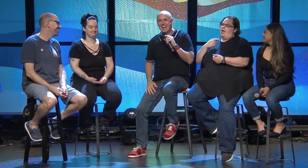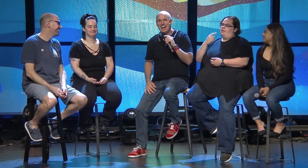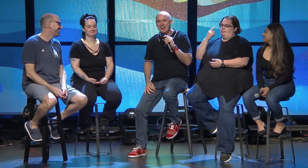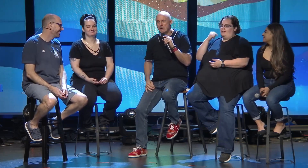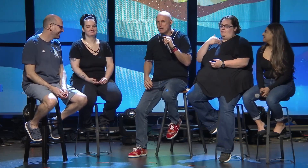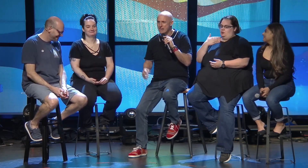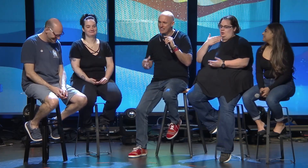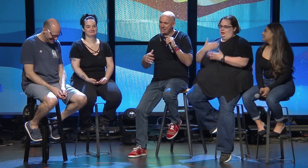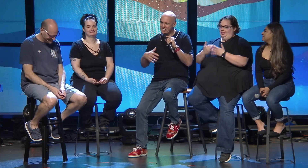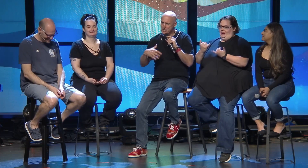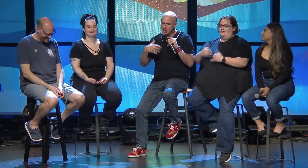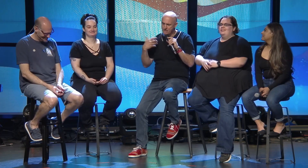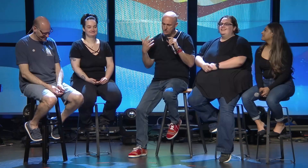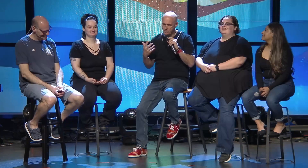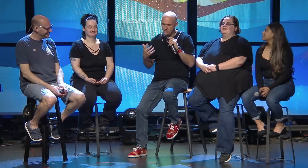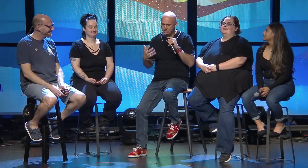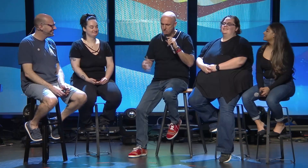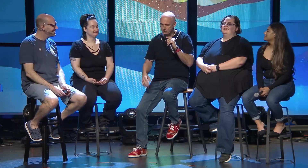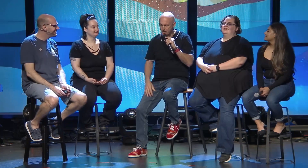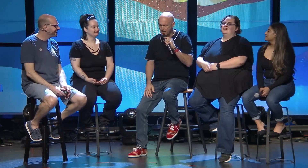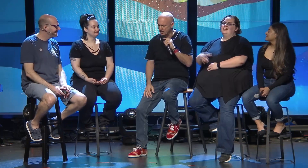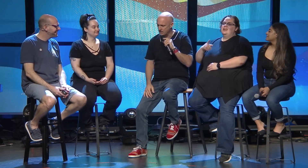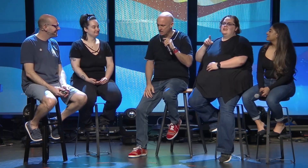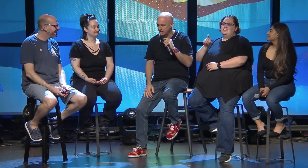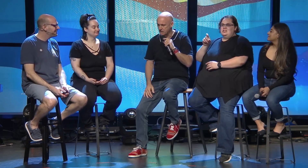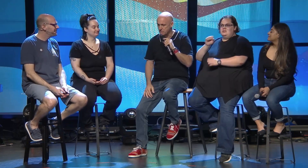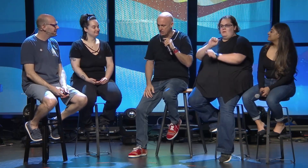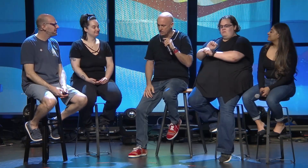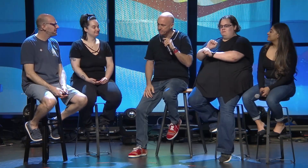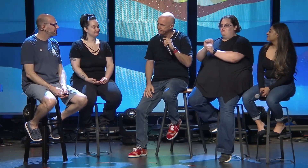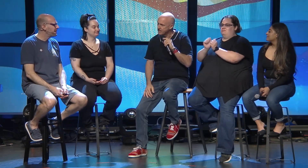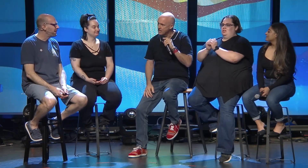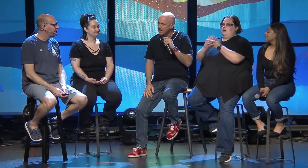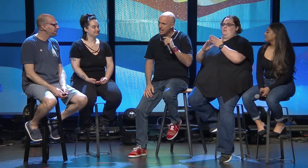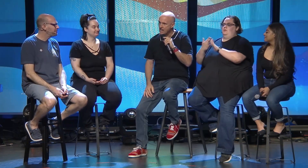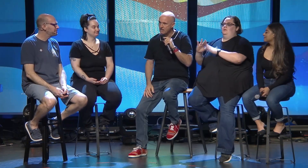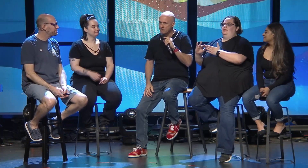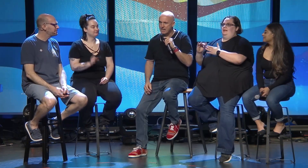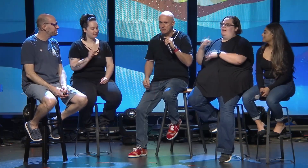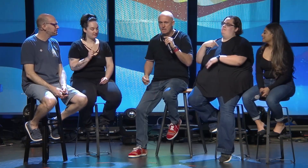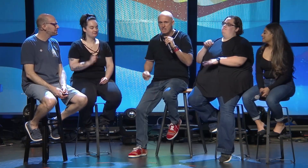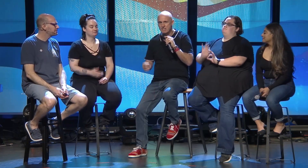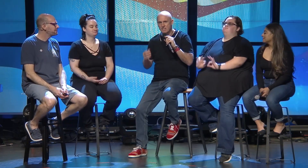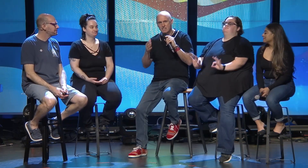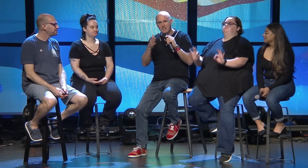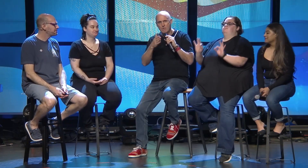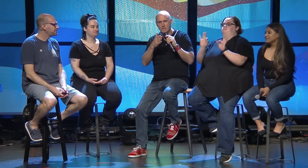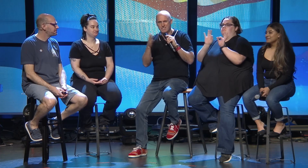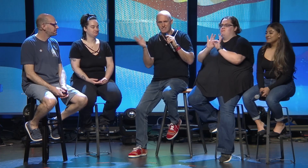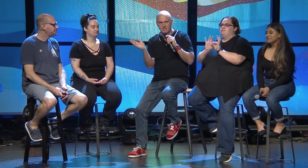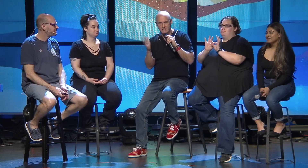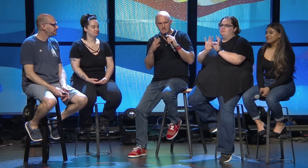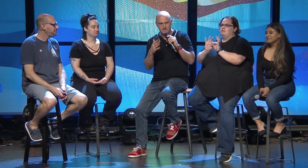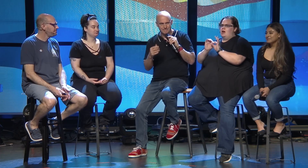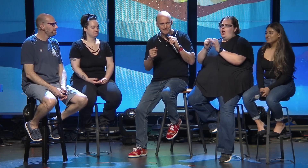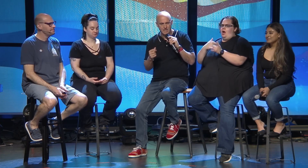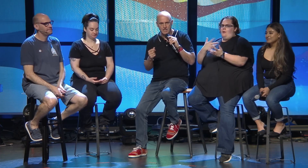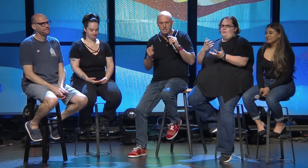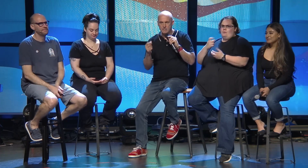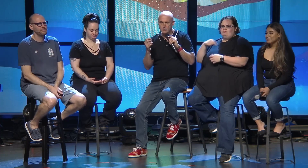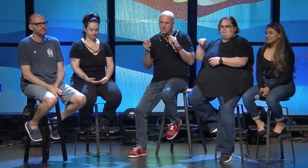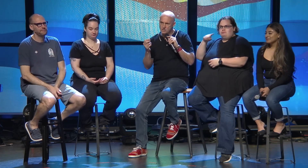way. Right? And then you have to work on community, and I think that's the big one. Yeah. Everybody, I want you to think of